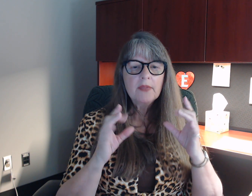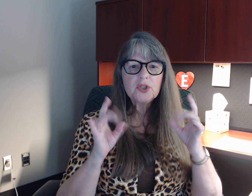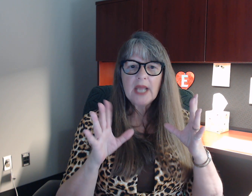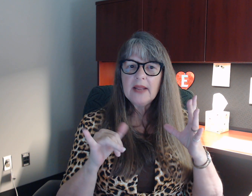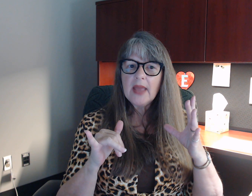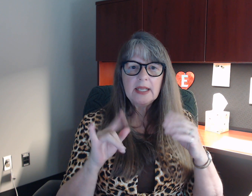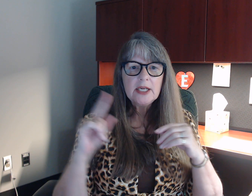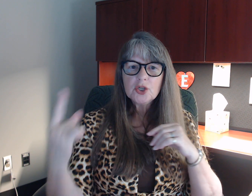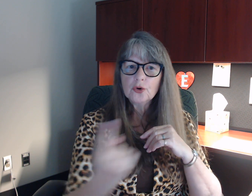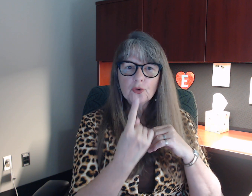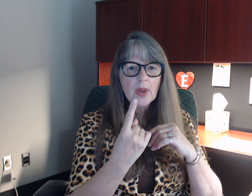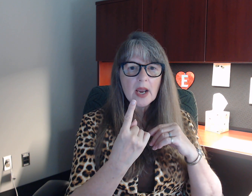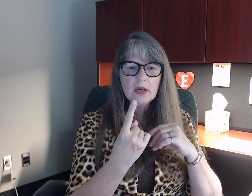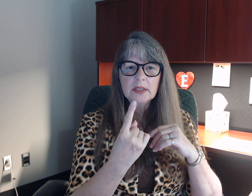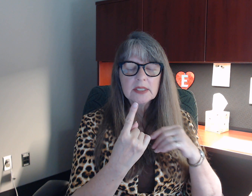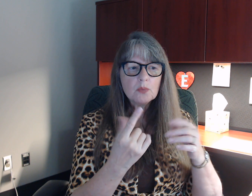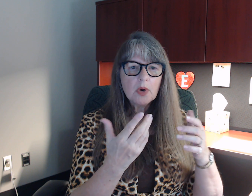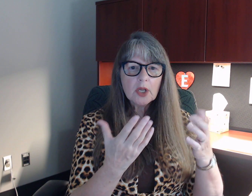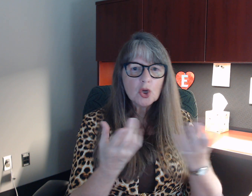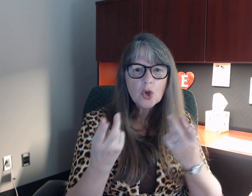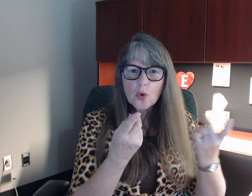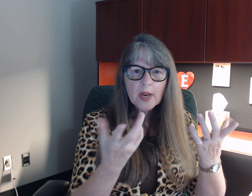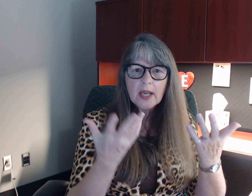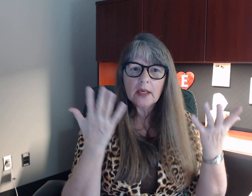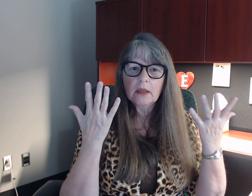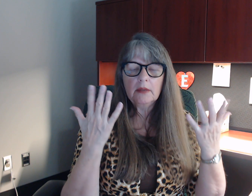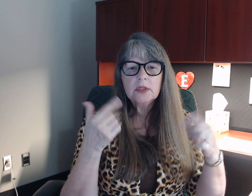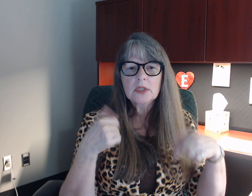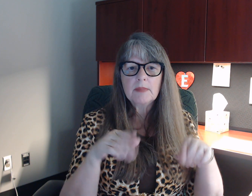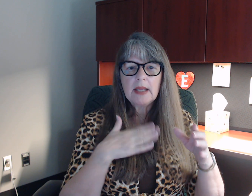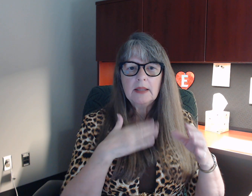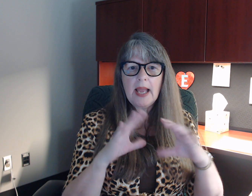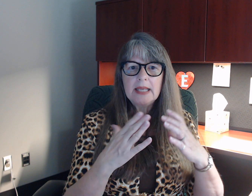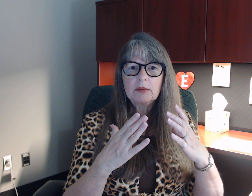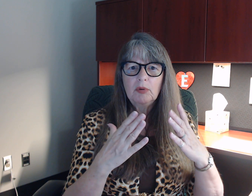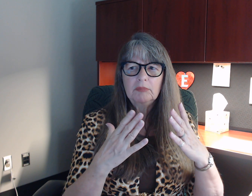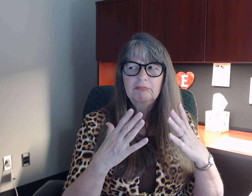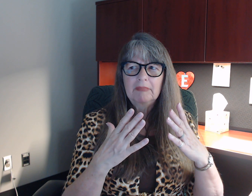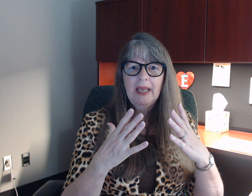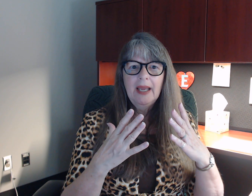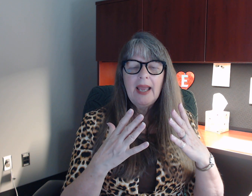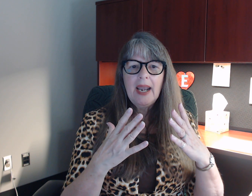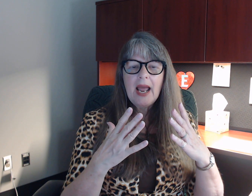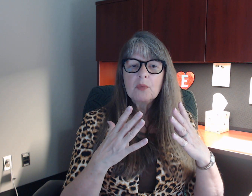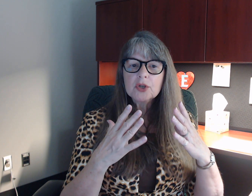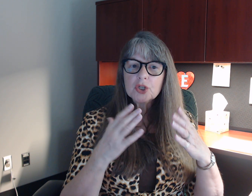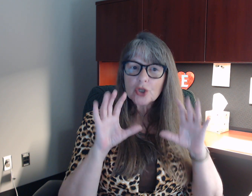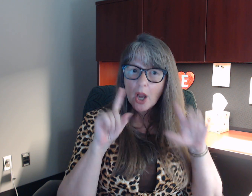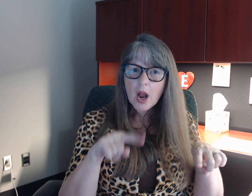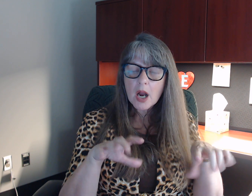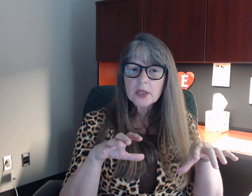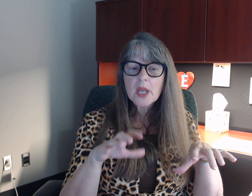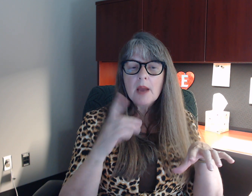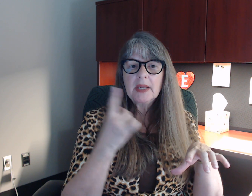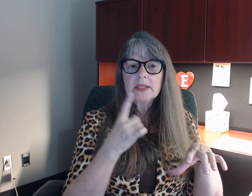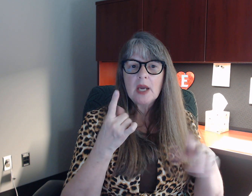said that, and he turned around and he said, "What are you doing?" And this is my class. I'm going, and I was shocked because I was